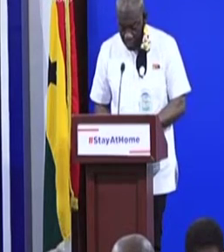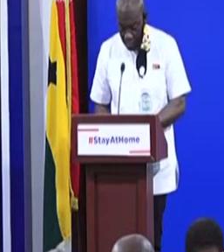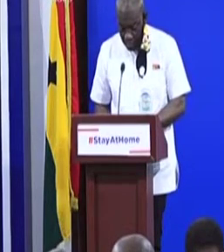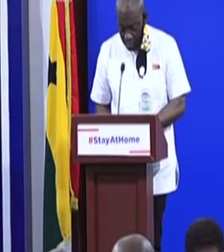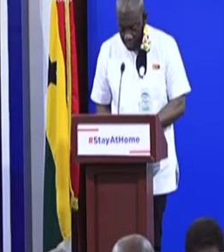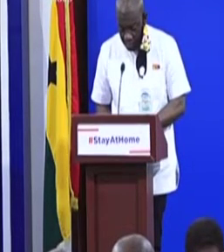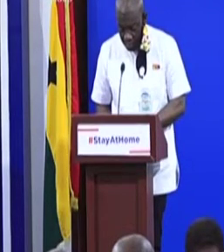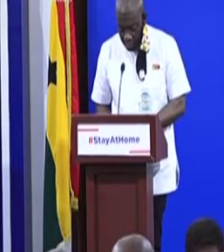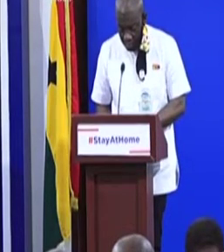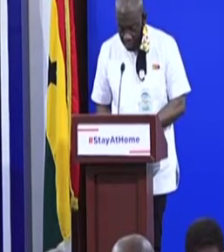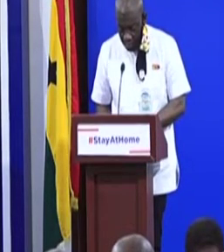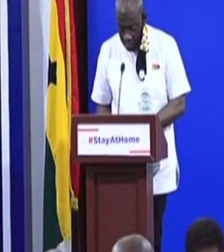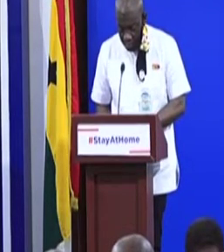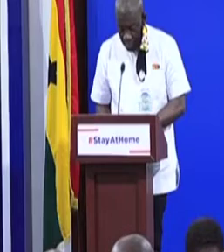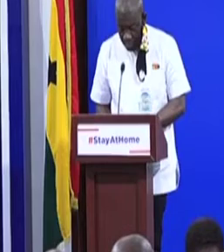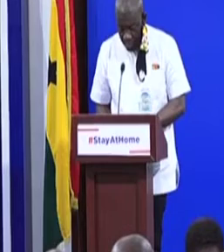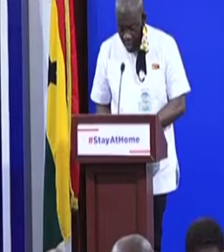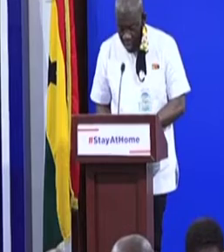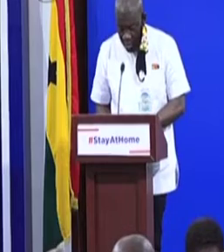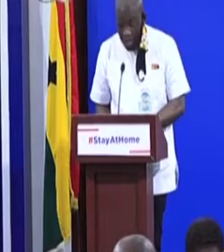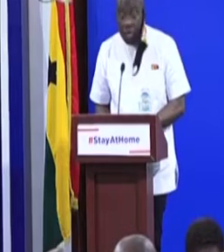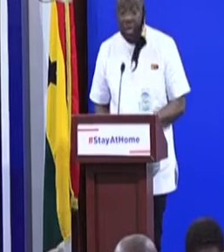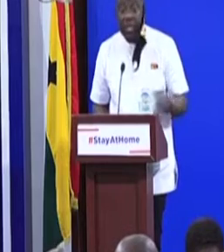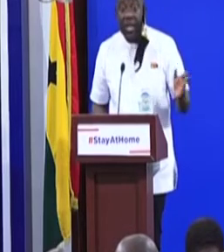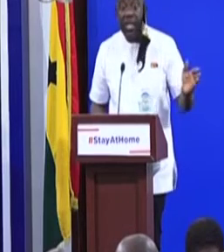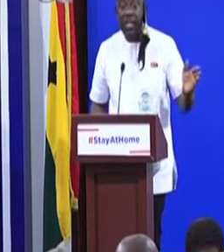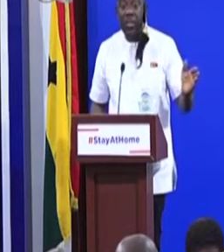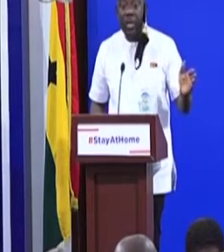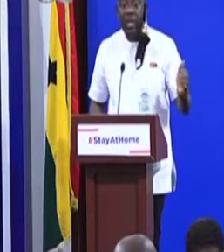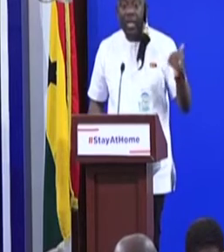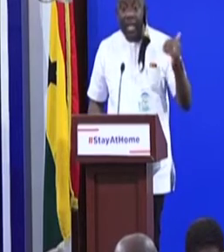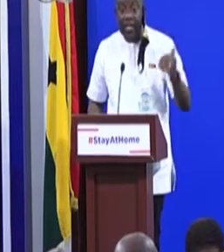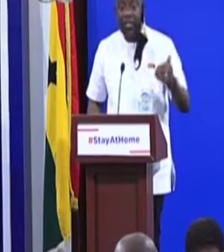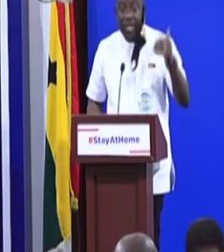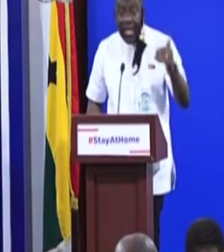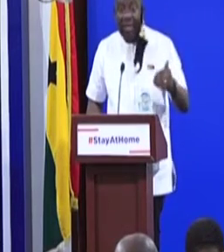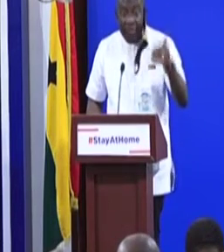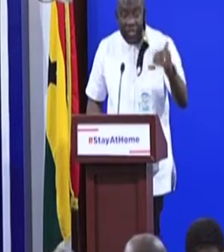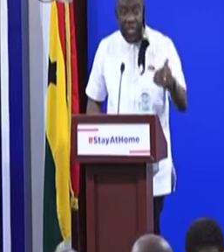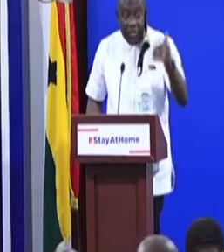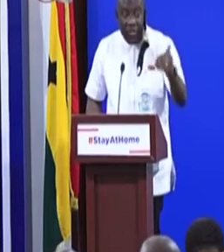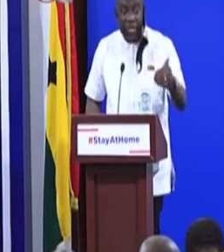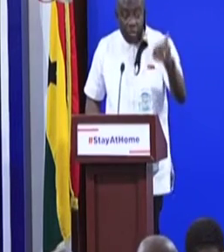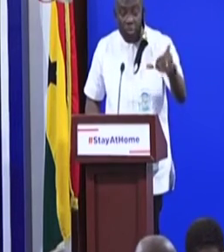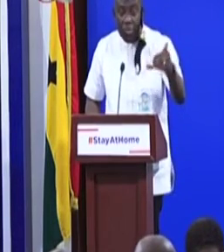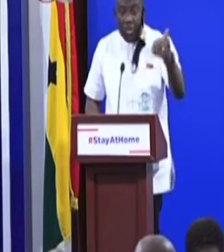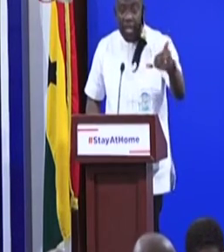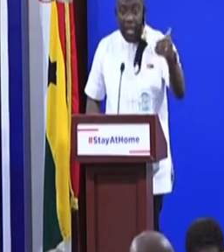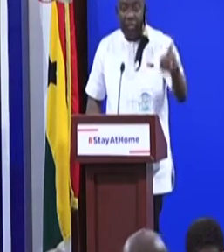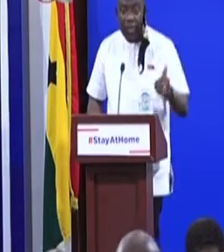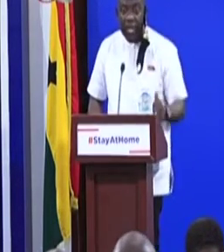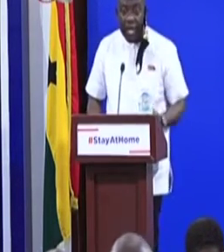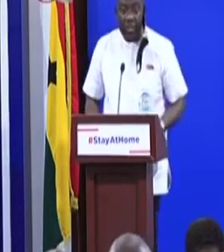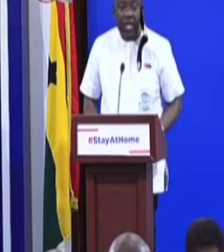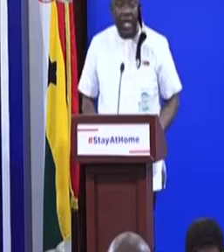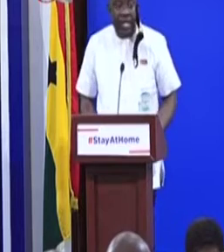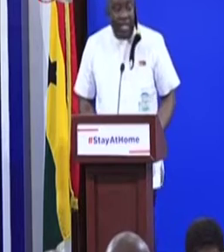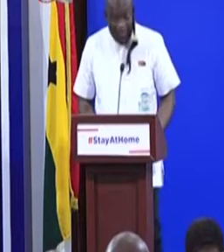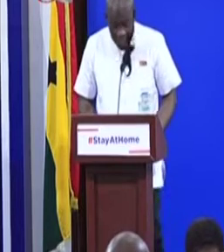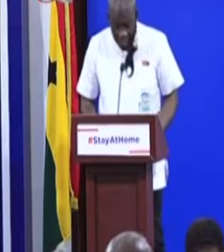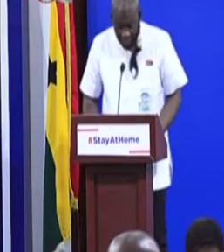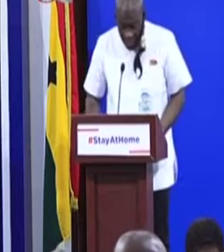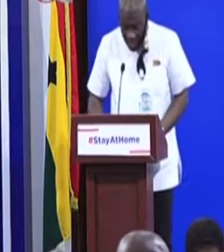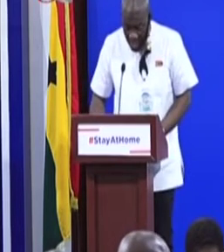also make sure to ease traffic in town. Thank you. Okay. So that one I think is quite clear. They are screening every single vehicle to be sure that everybody has